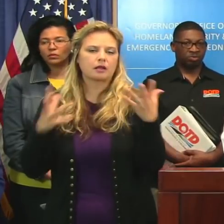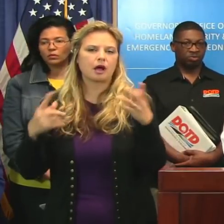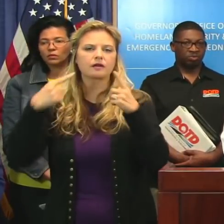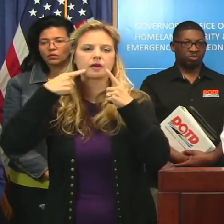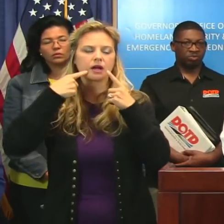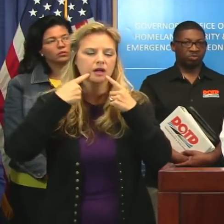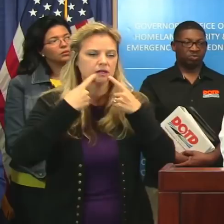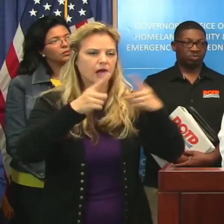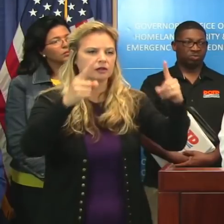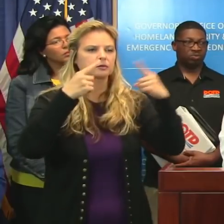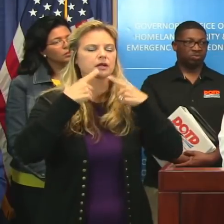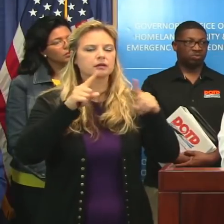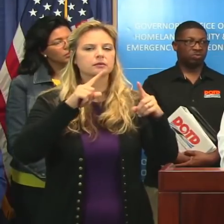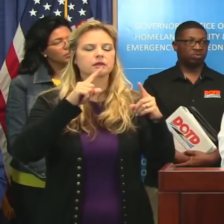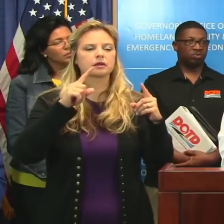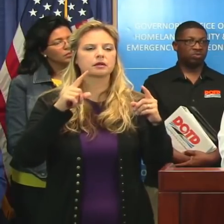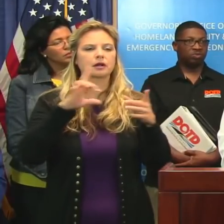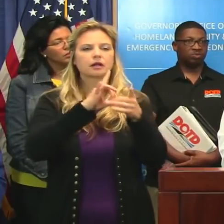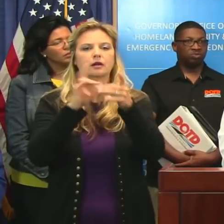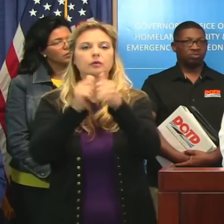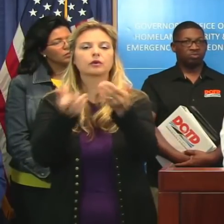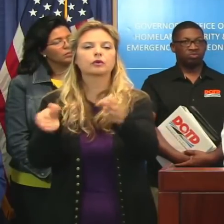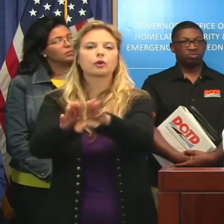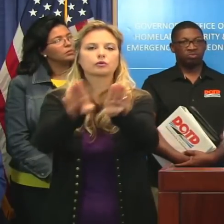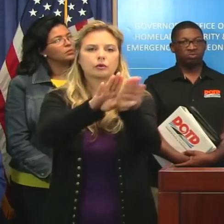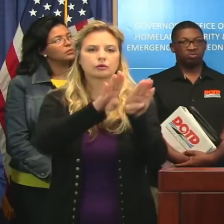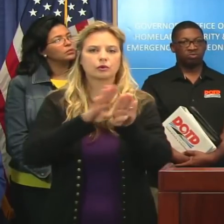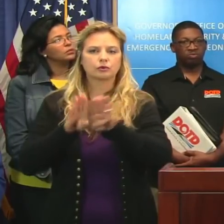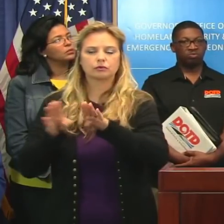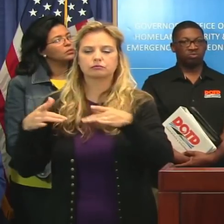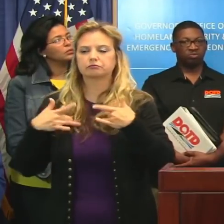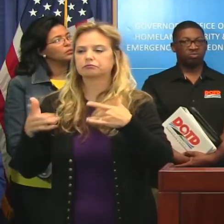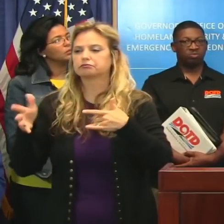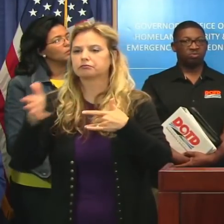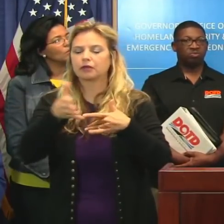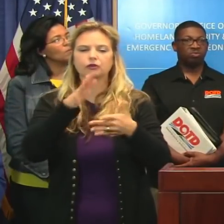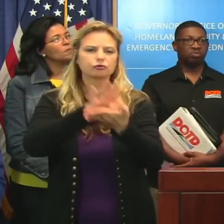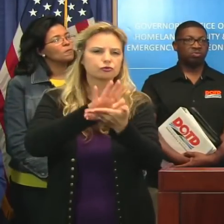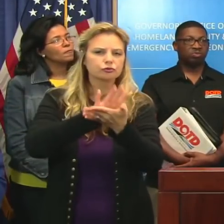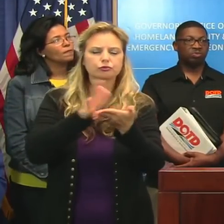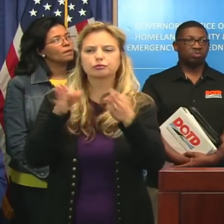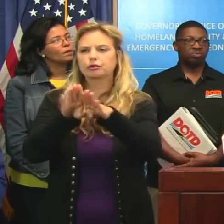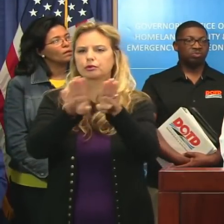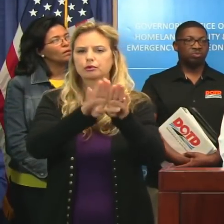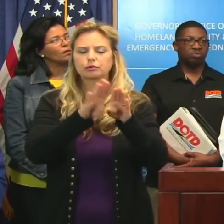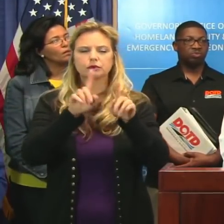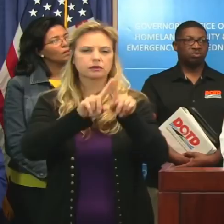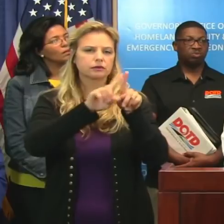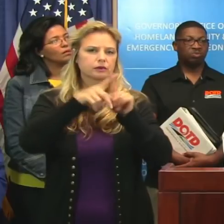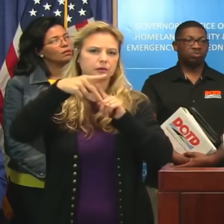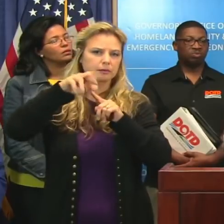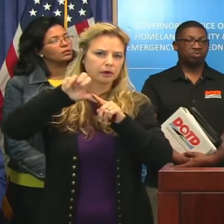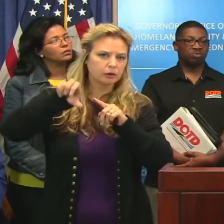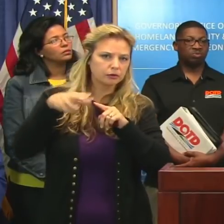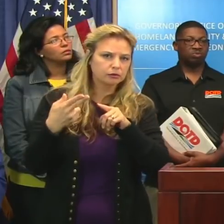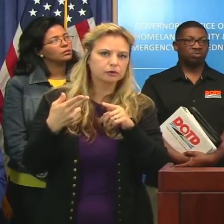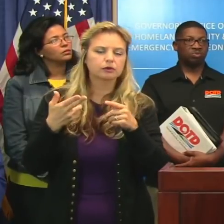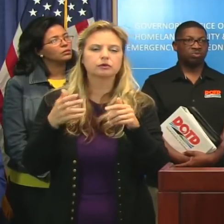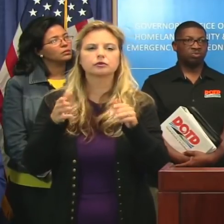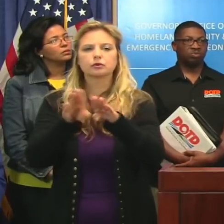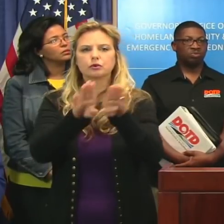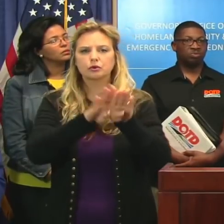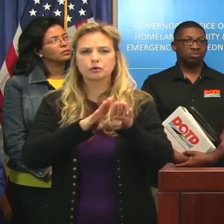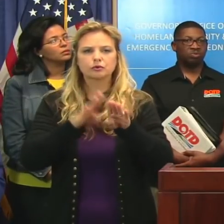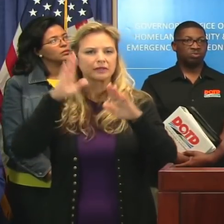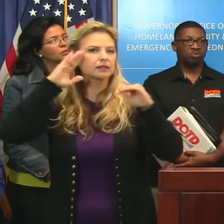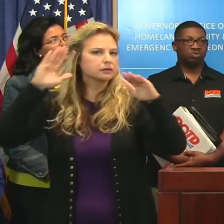to closures coming out this afternoon, whether it's school closures in various parishes, but we